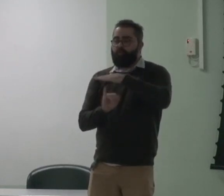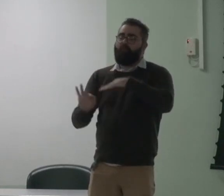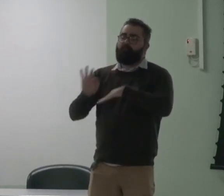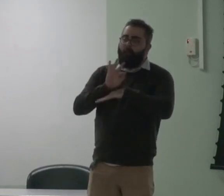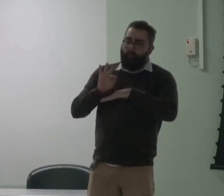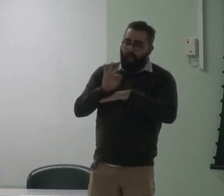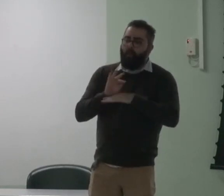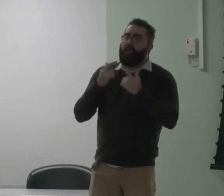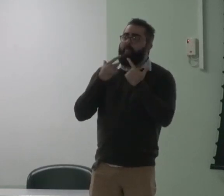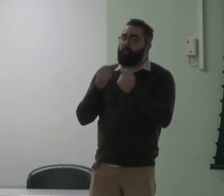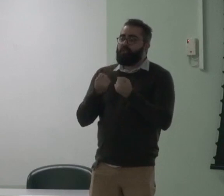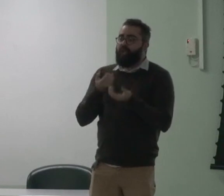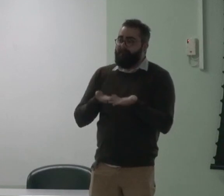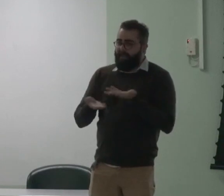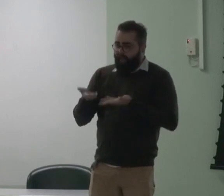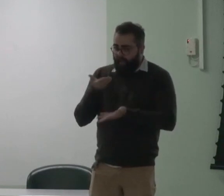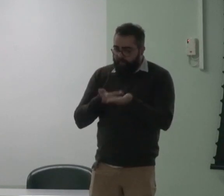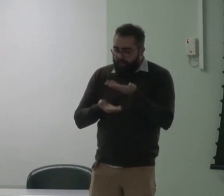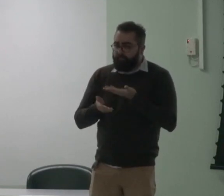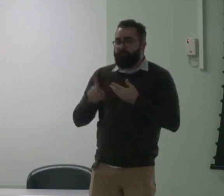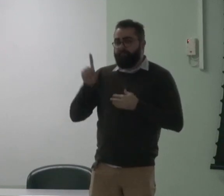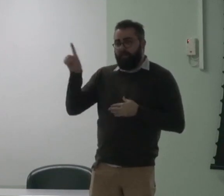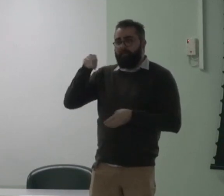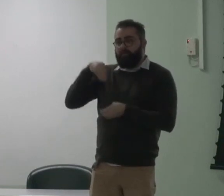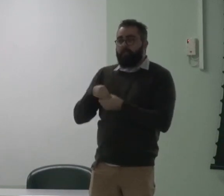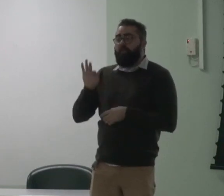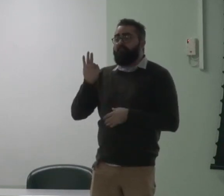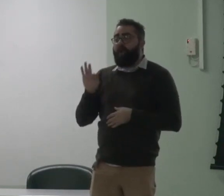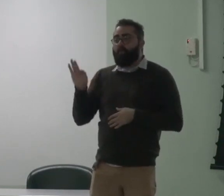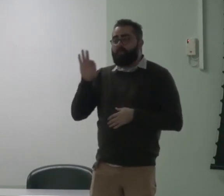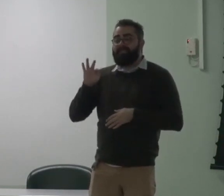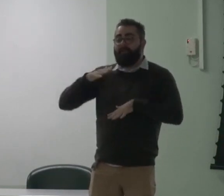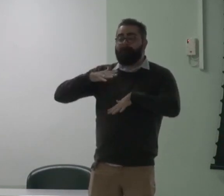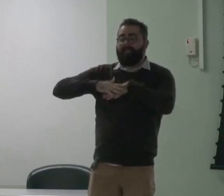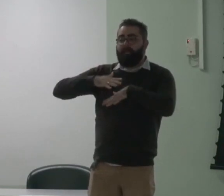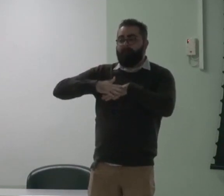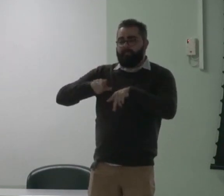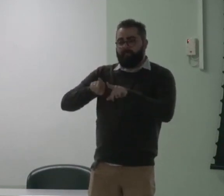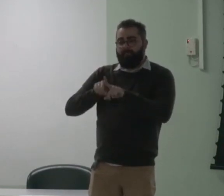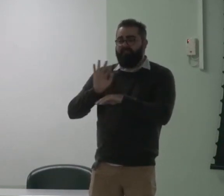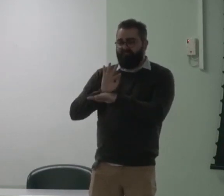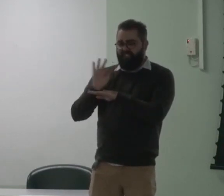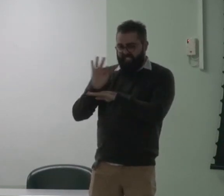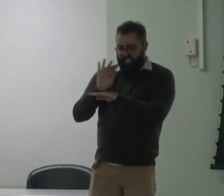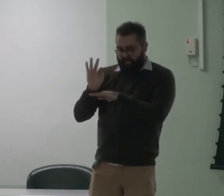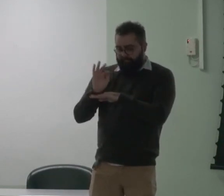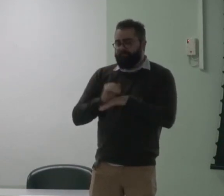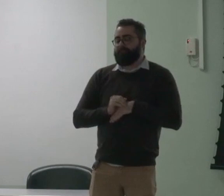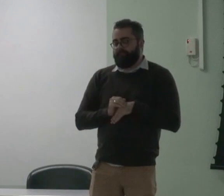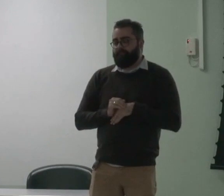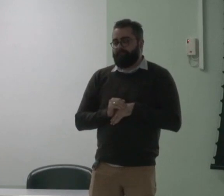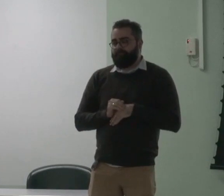Linguistics of the Faculty of Mathematics and Physics.